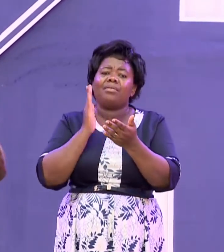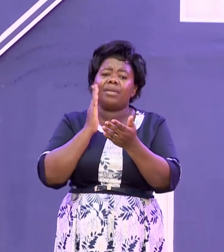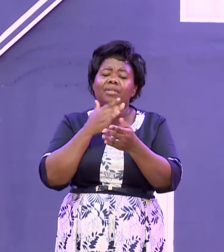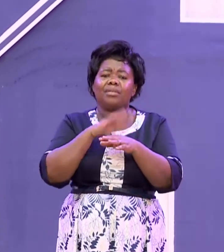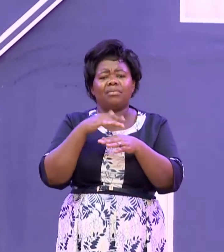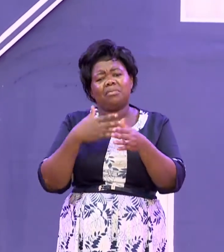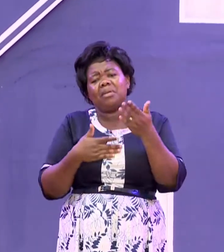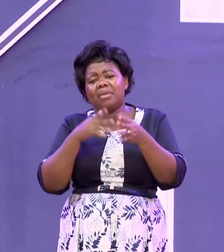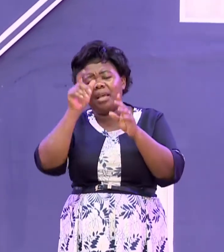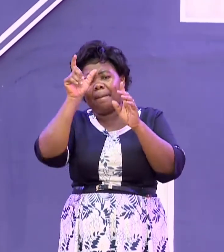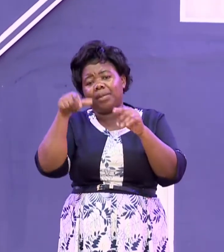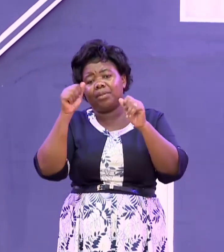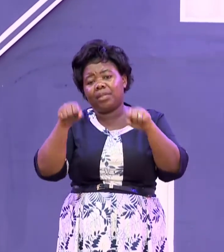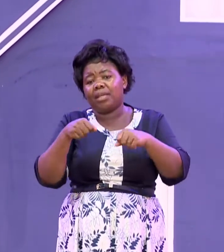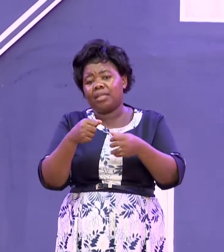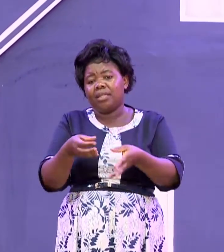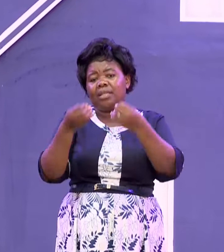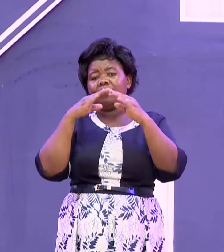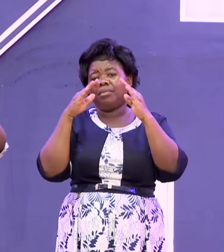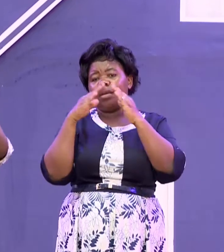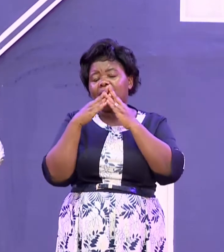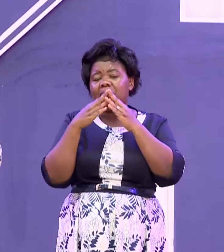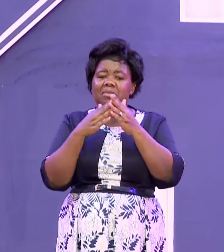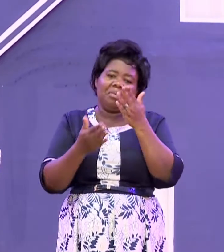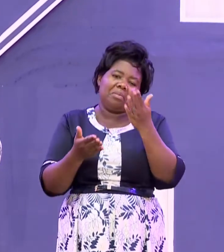Let someone accommodate me. Or